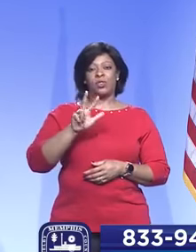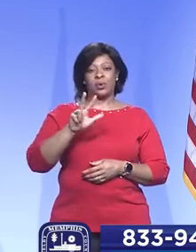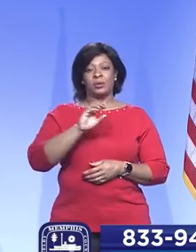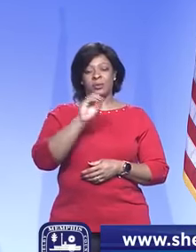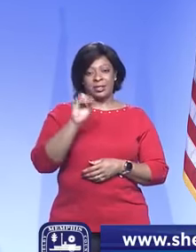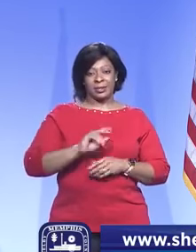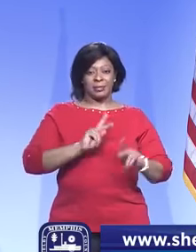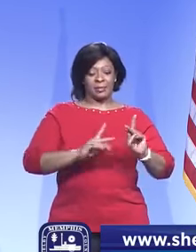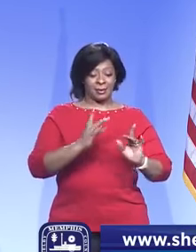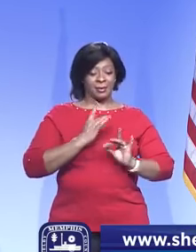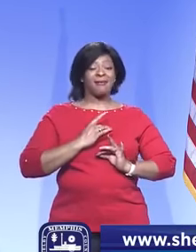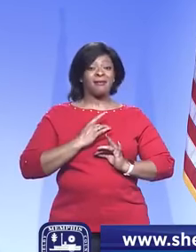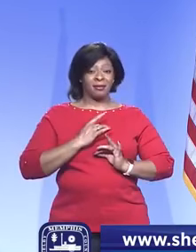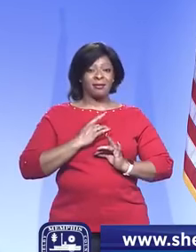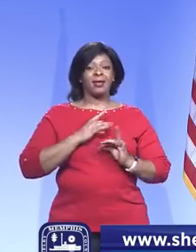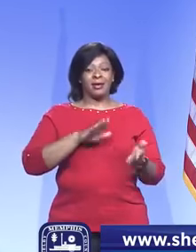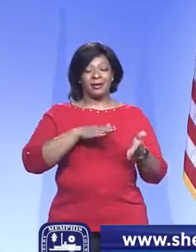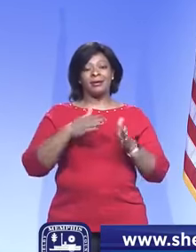62.3% of the deaths.